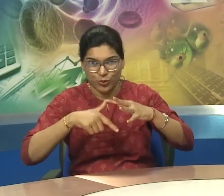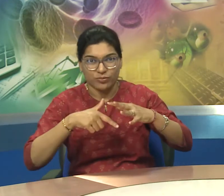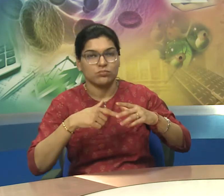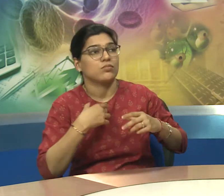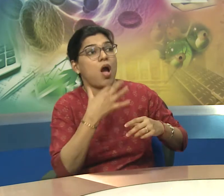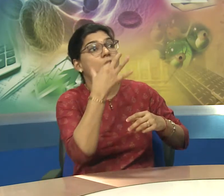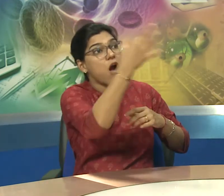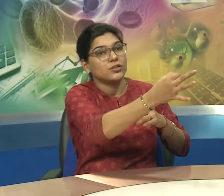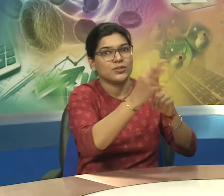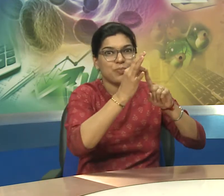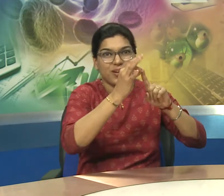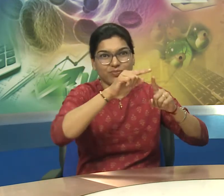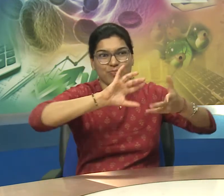from the producers